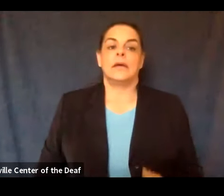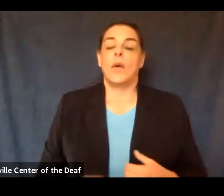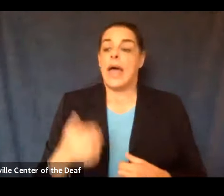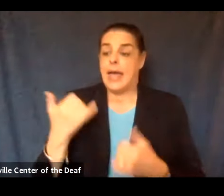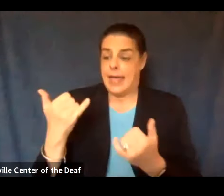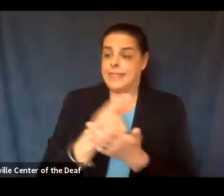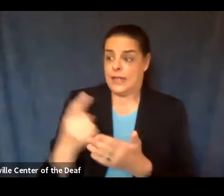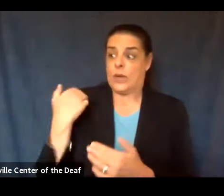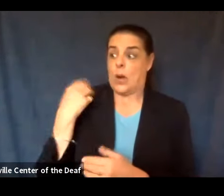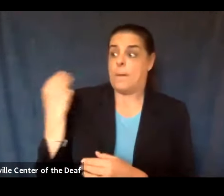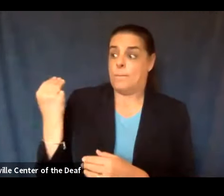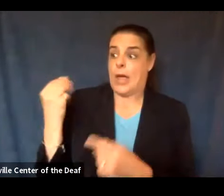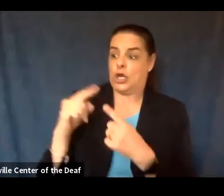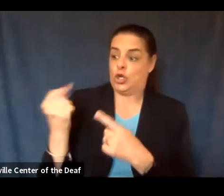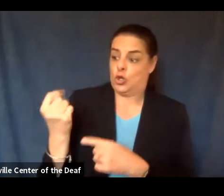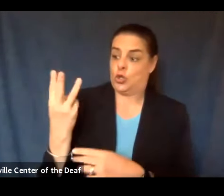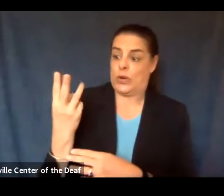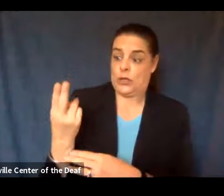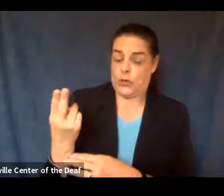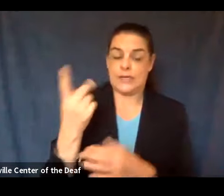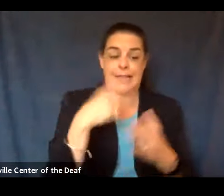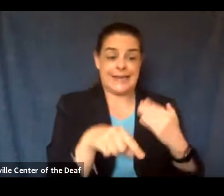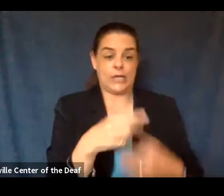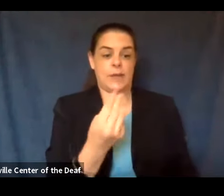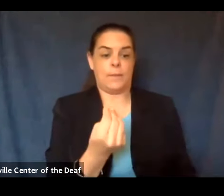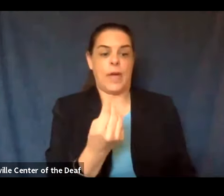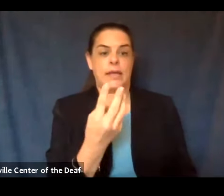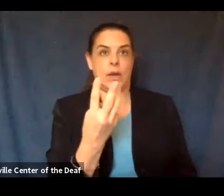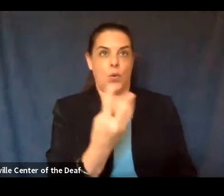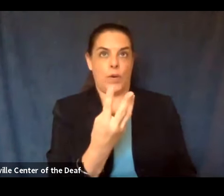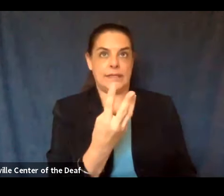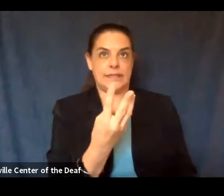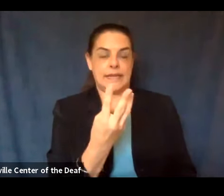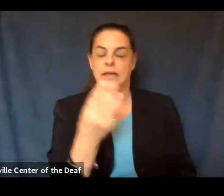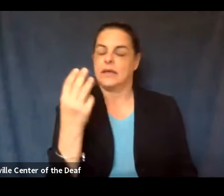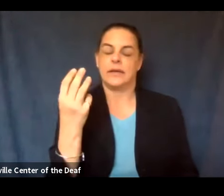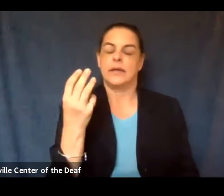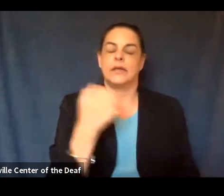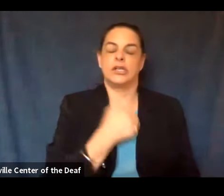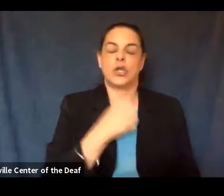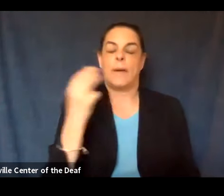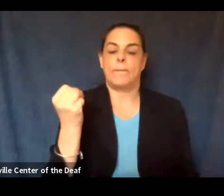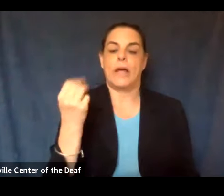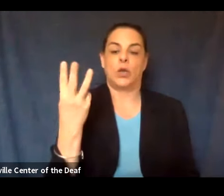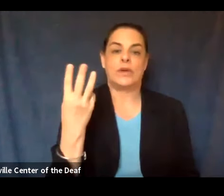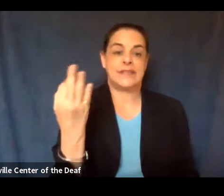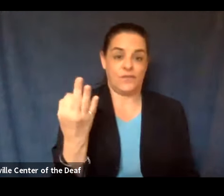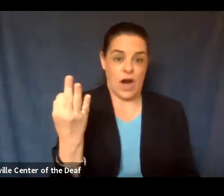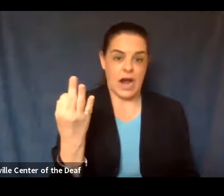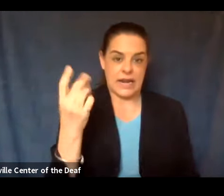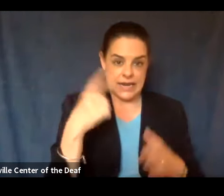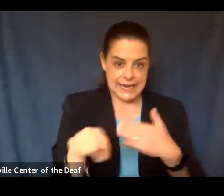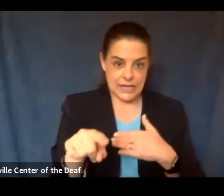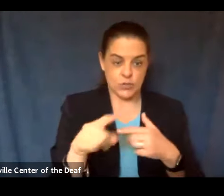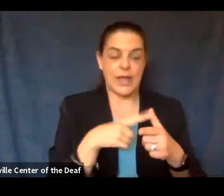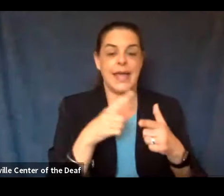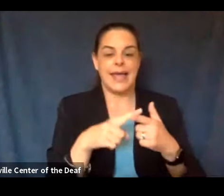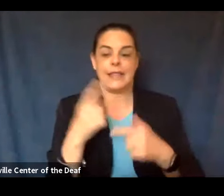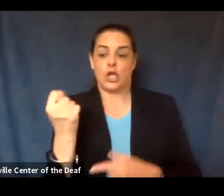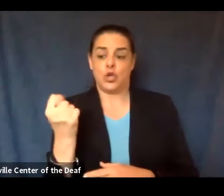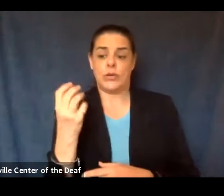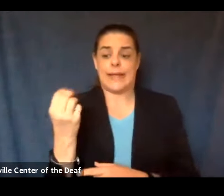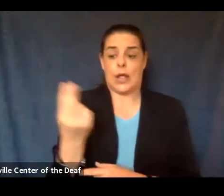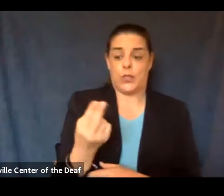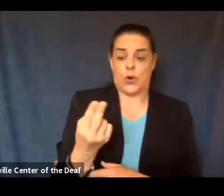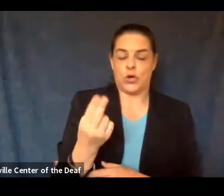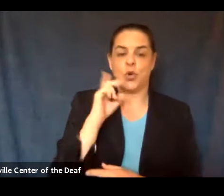This week it was Monday through Thursday. Next week it's going to be Monday, Wednesday, Thursday. Monday, Wednesday, Friday, and then reserving Tuesday and